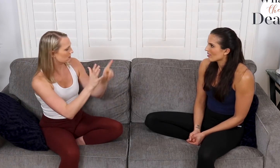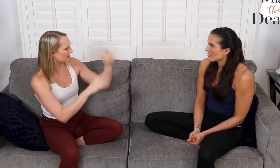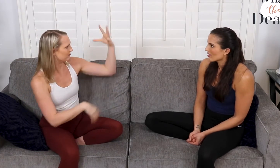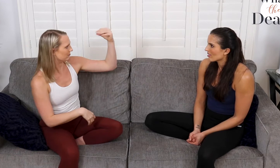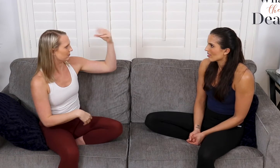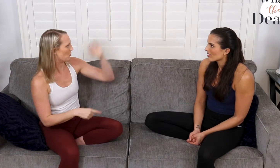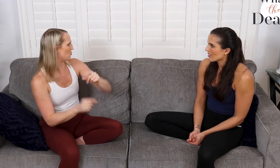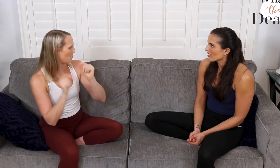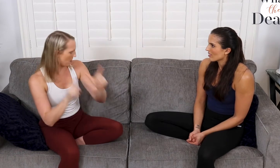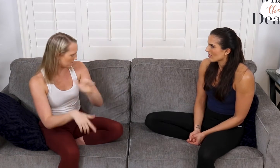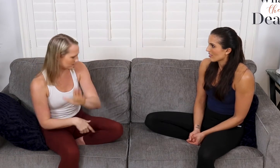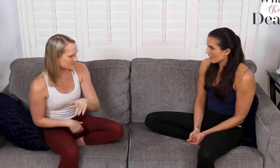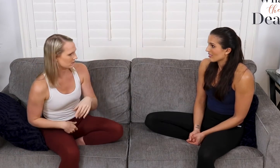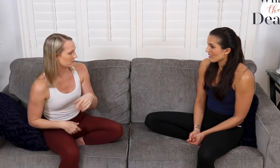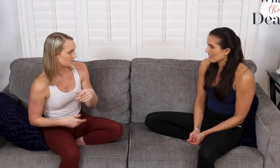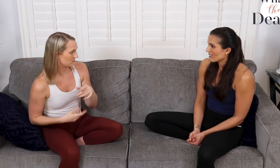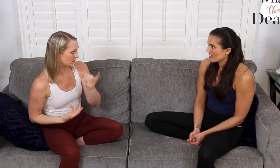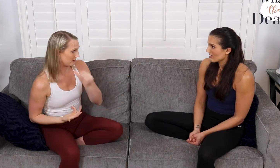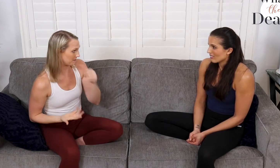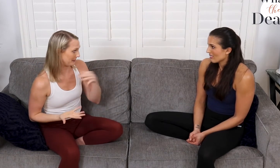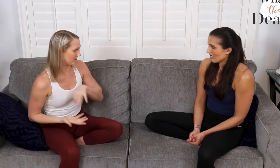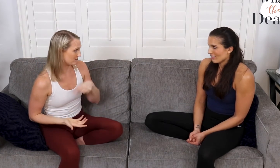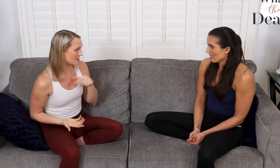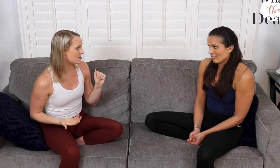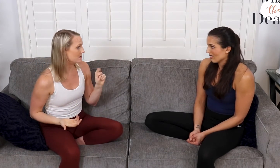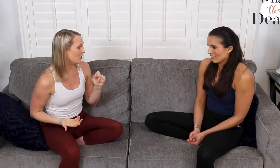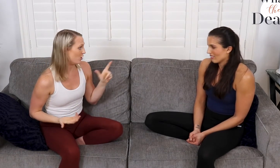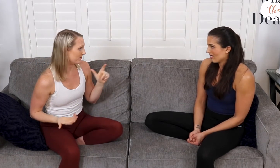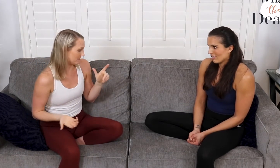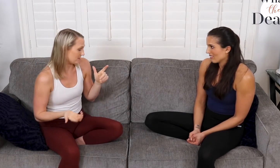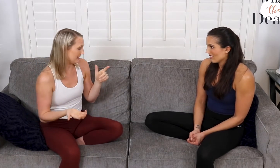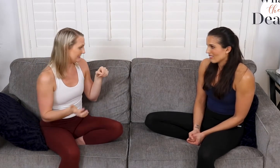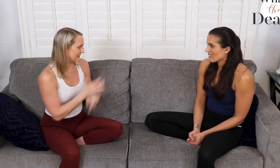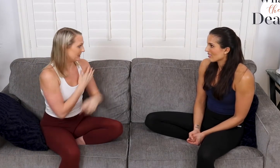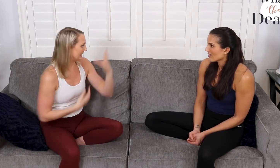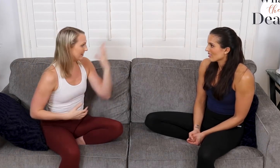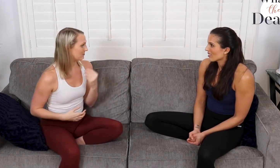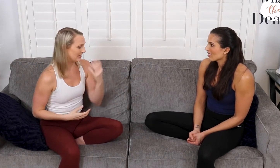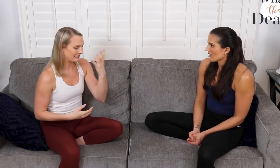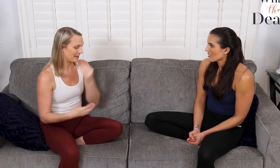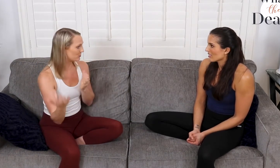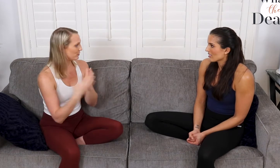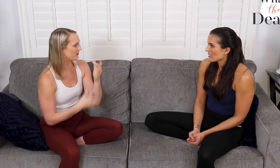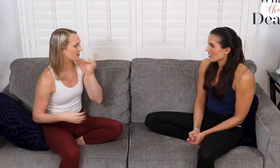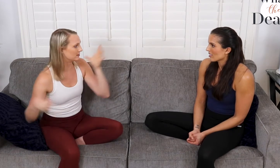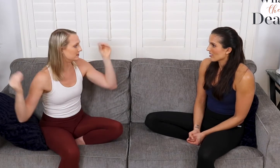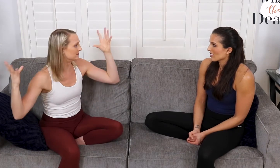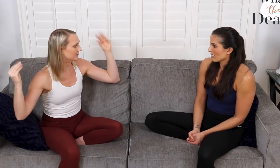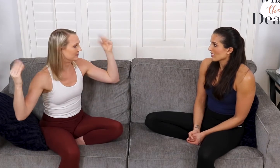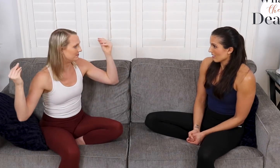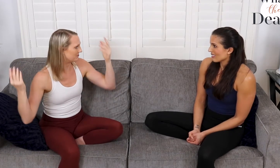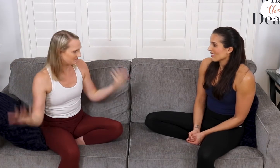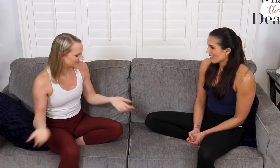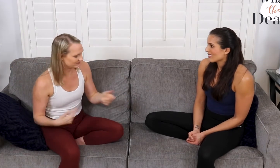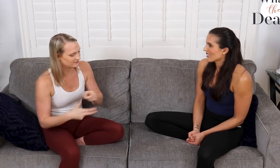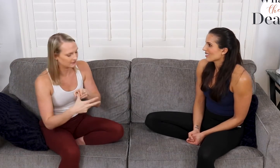and our everyday lives, and all of your questions will be answered. Speaking of everyday lives, Kyle